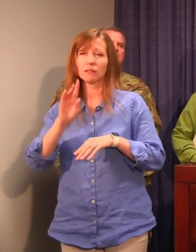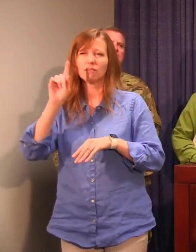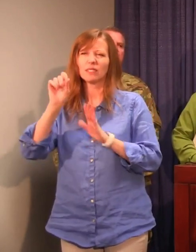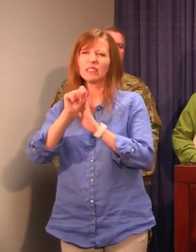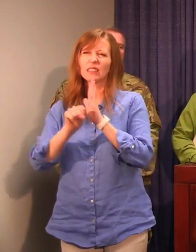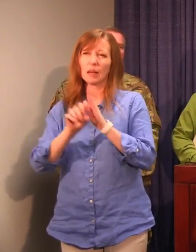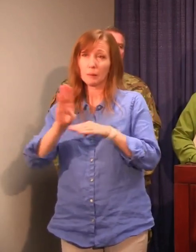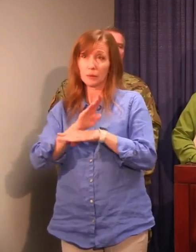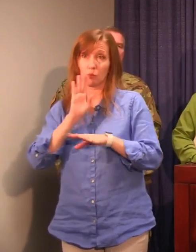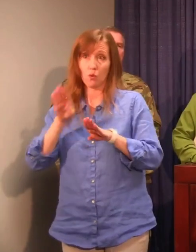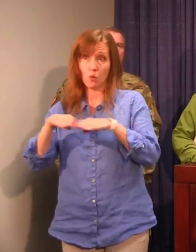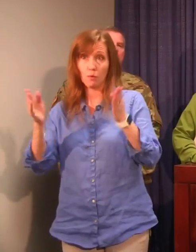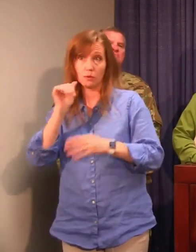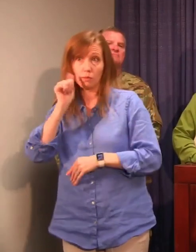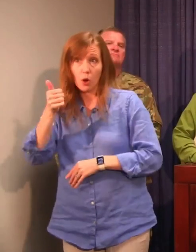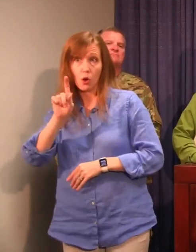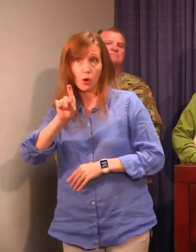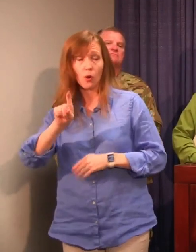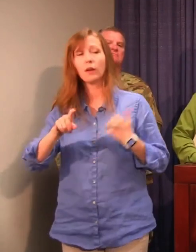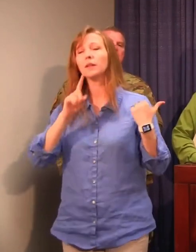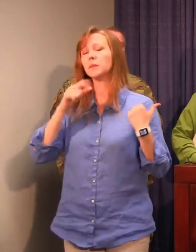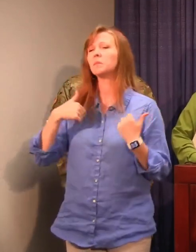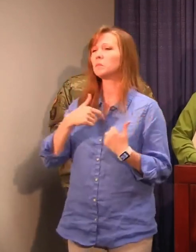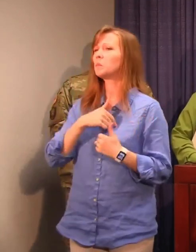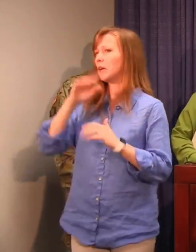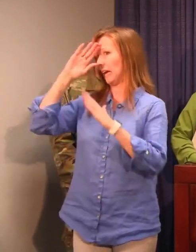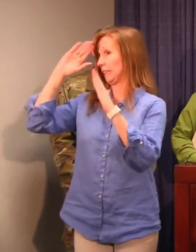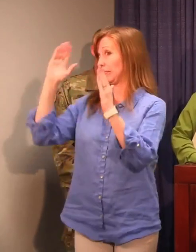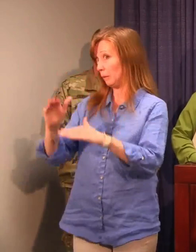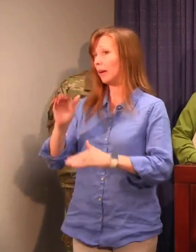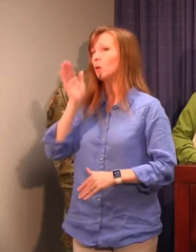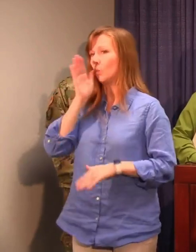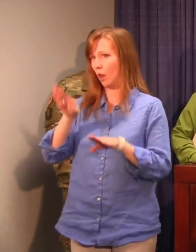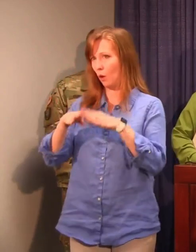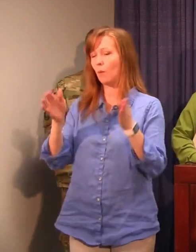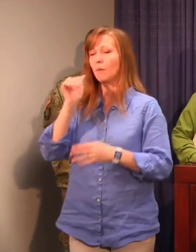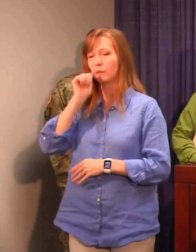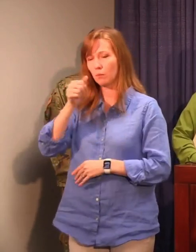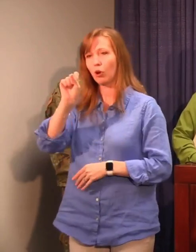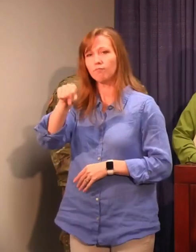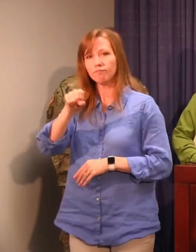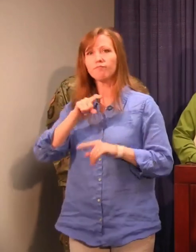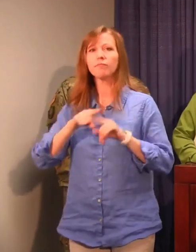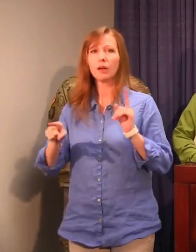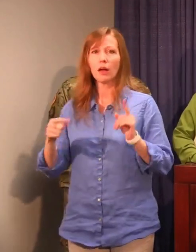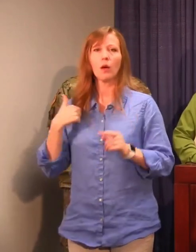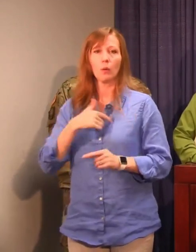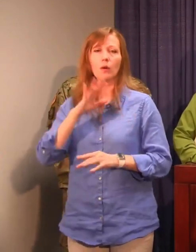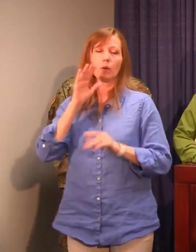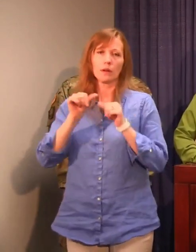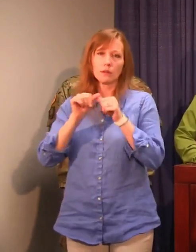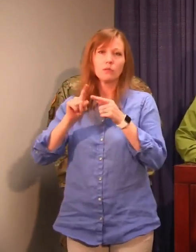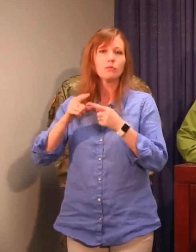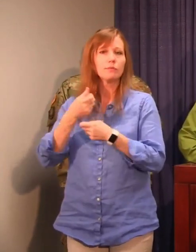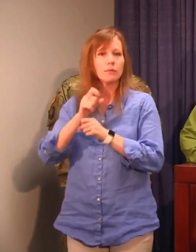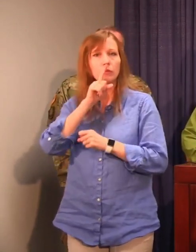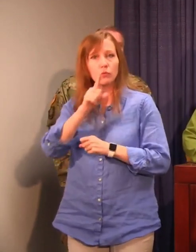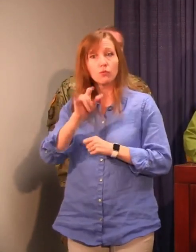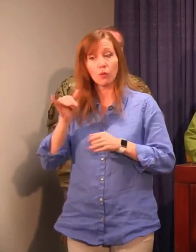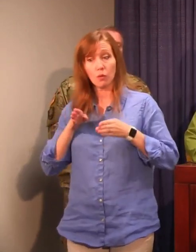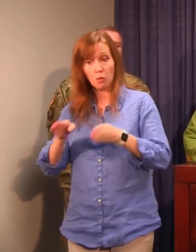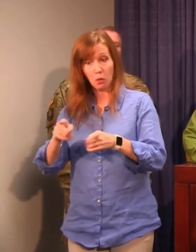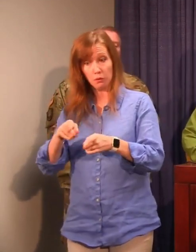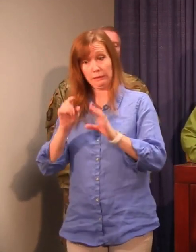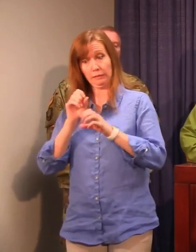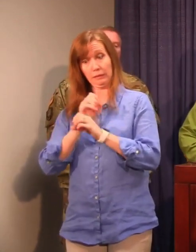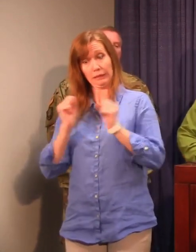Well, we anticipate that they will be open tomorrow. Of course, we'll continue to look and make sure that the roads are open, that it's safe for individuals to get to and